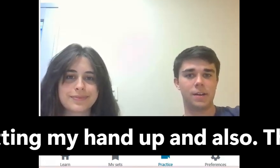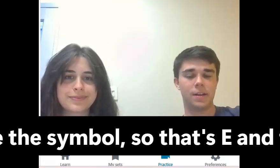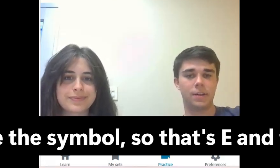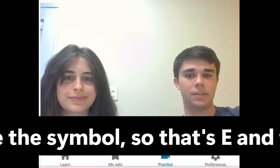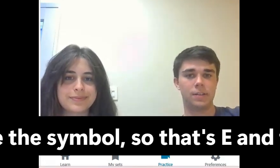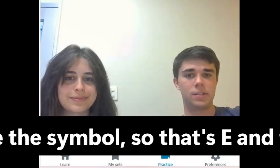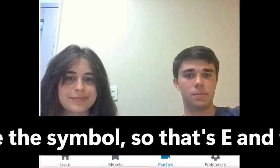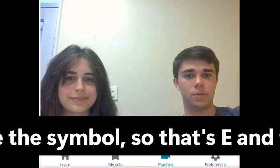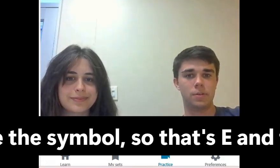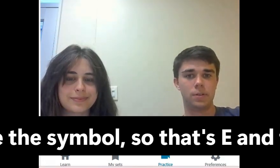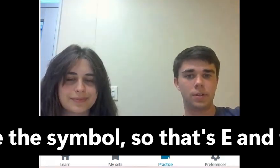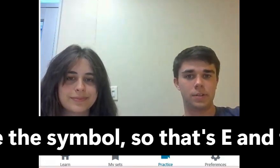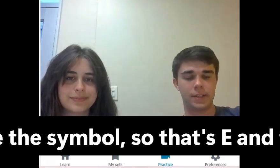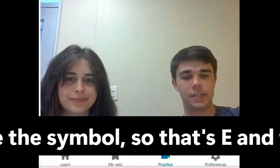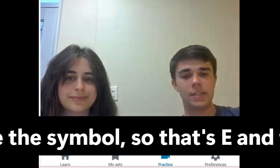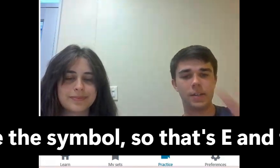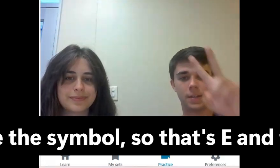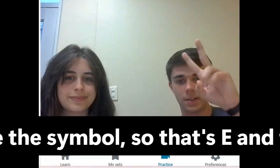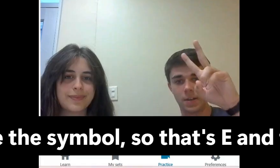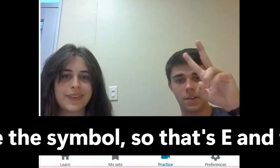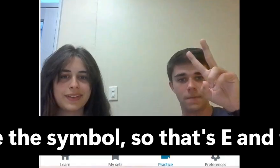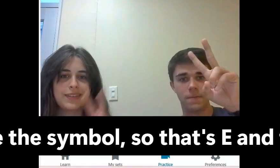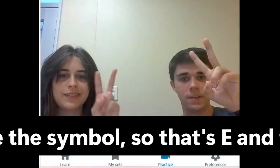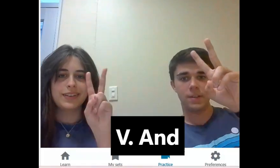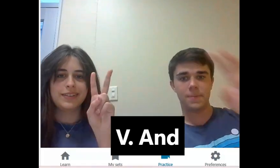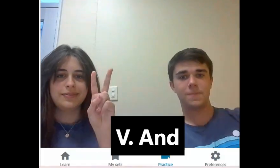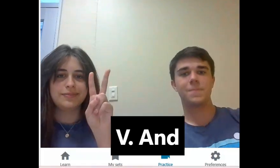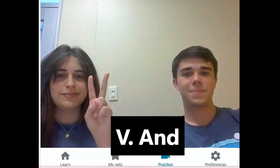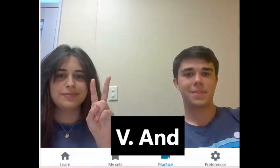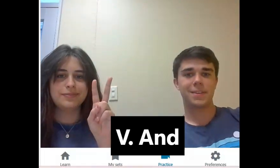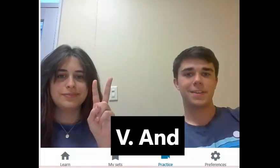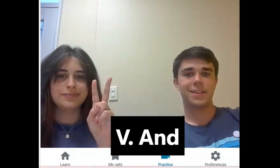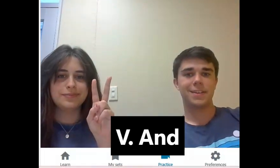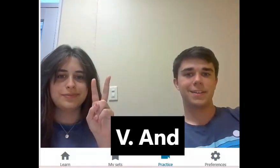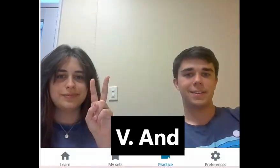matches the symbol. So that's E, and then V,